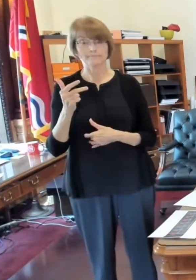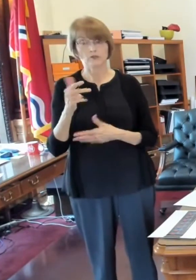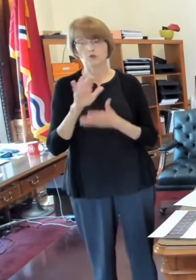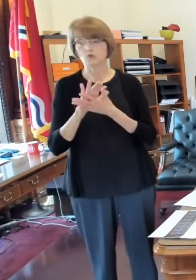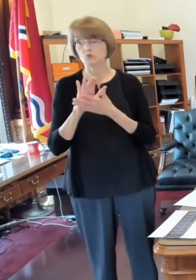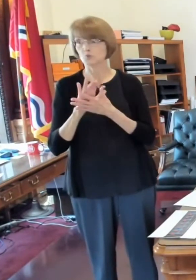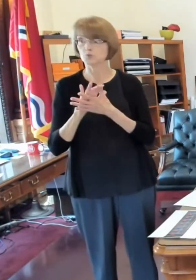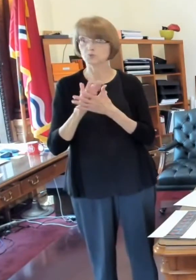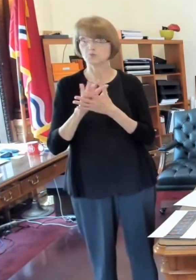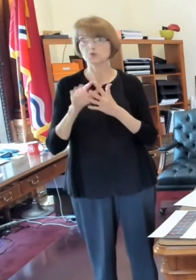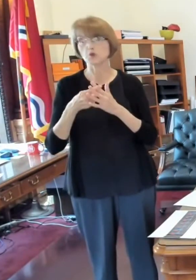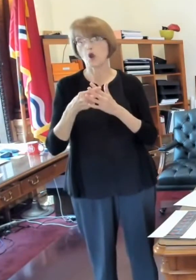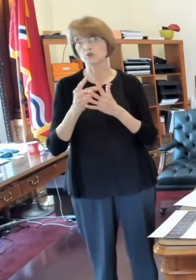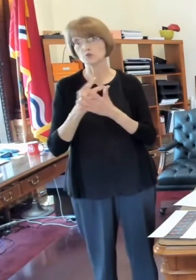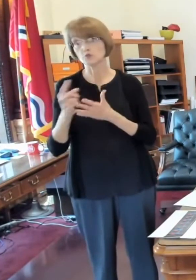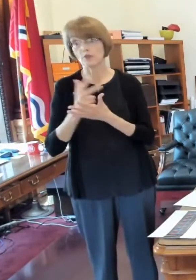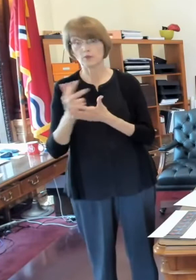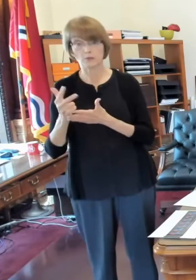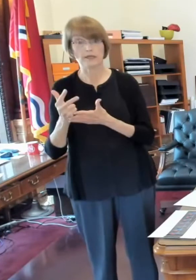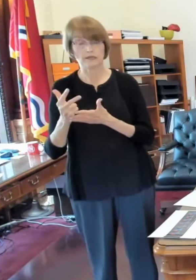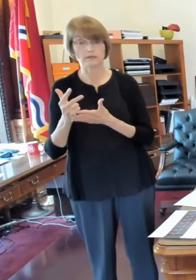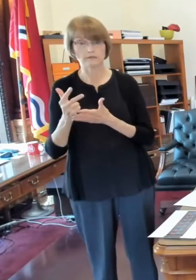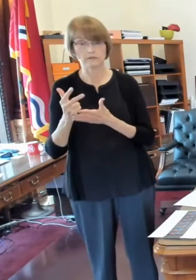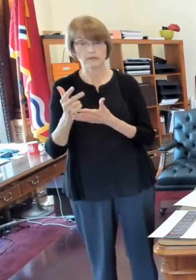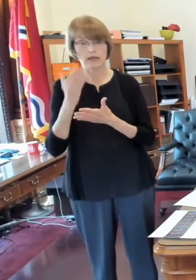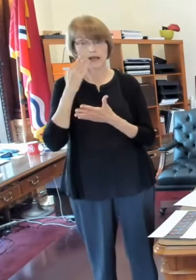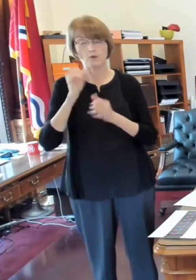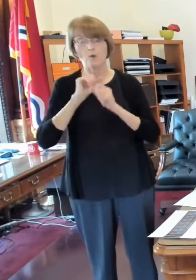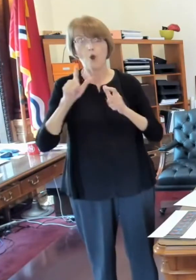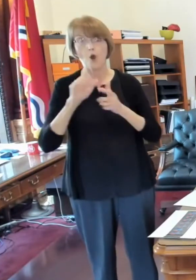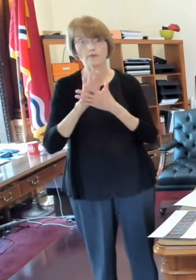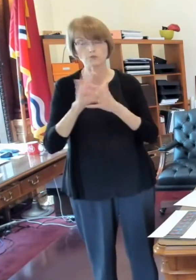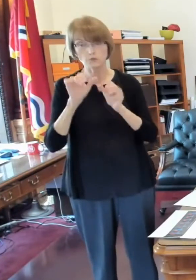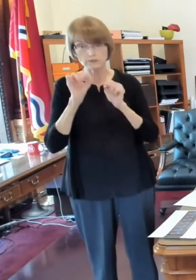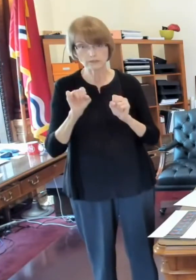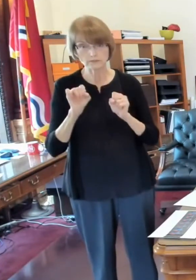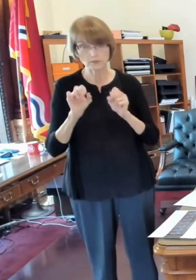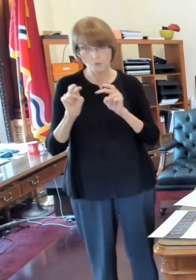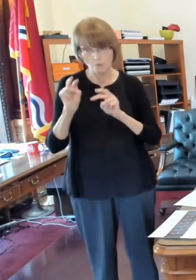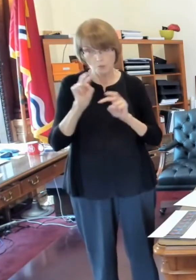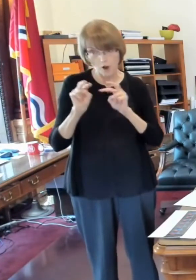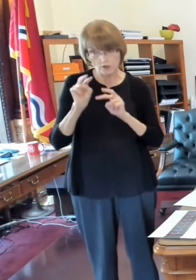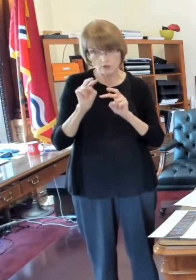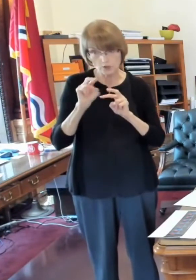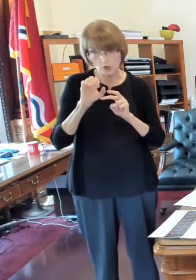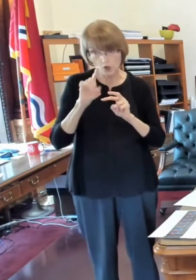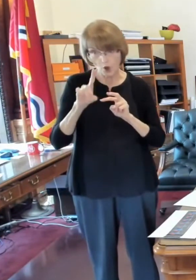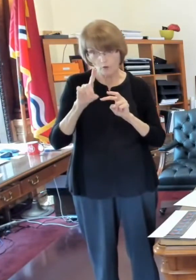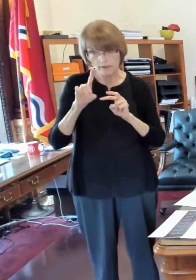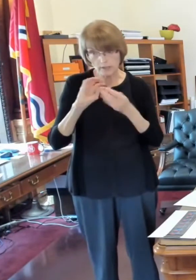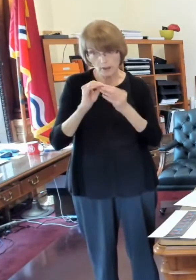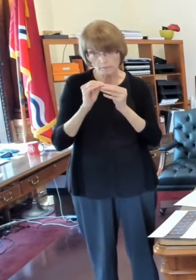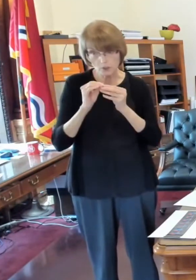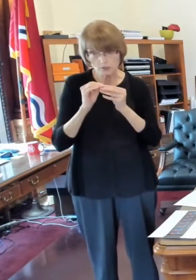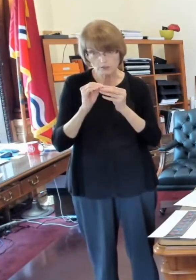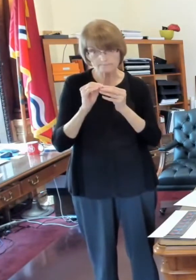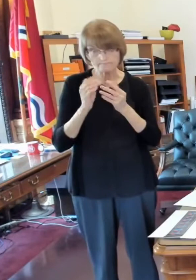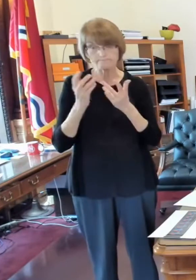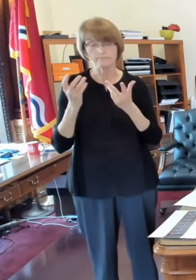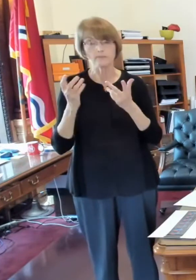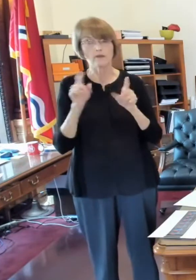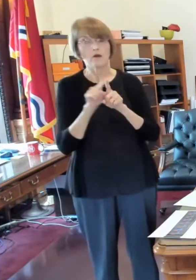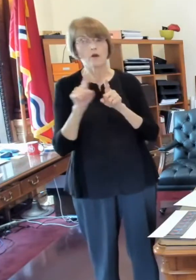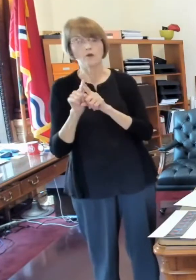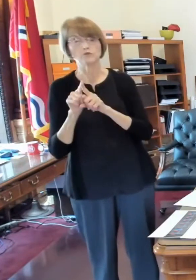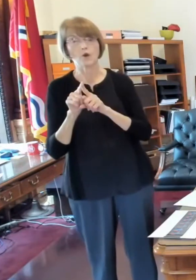for another 2 to 3 weeks. And I know that all the school systems are keeping a very close watch on the numbers, and also keeping a watch on what's